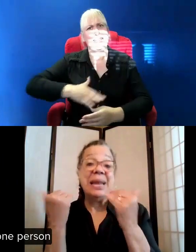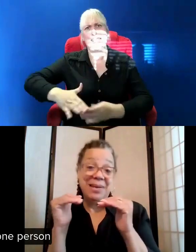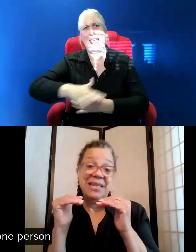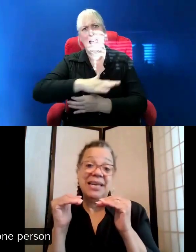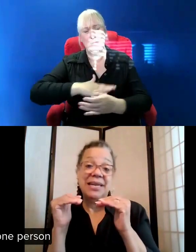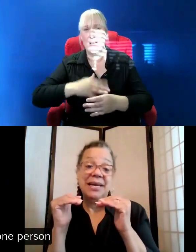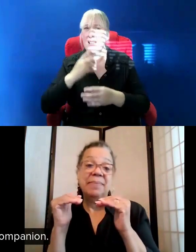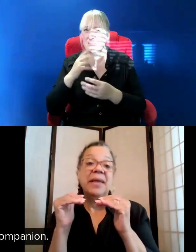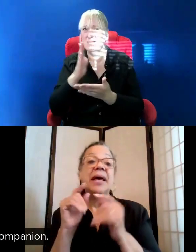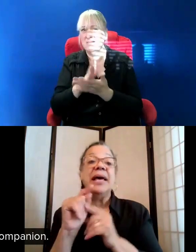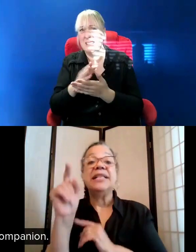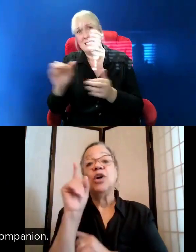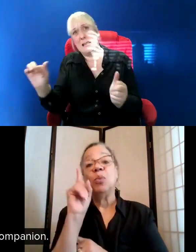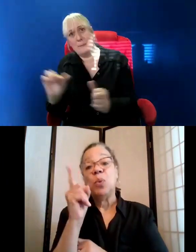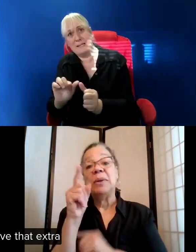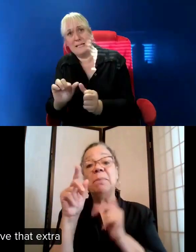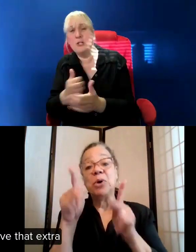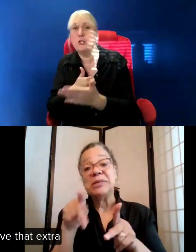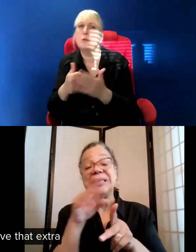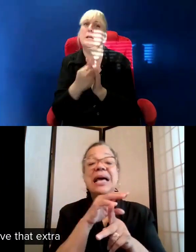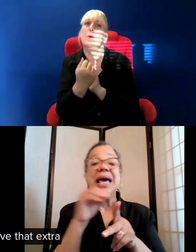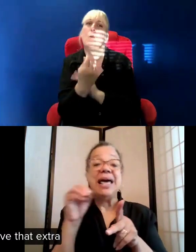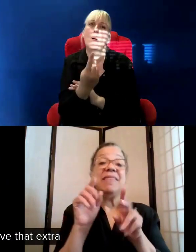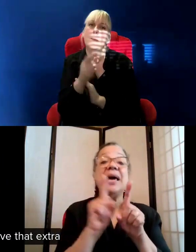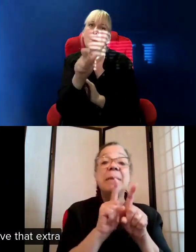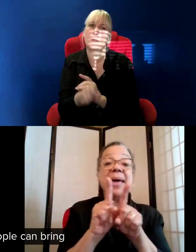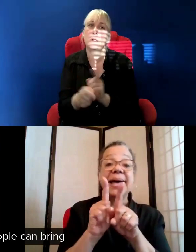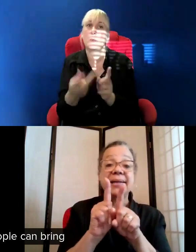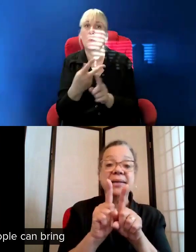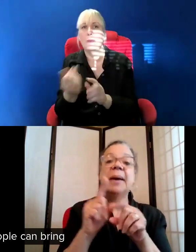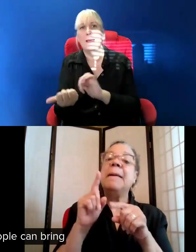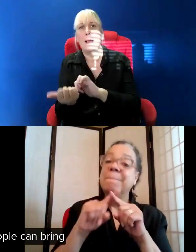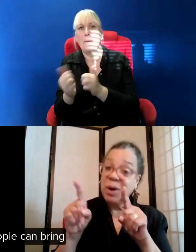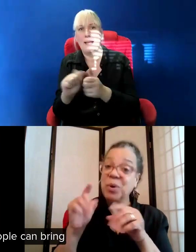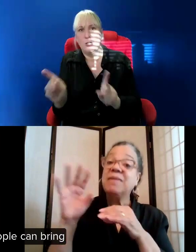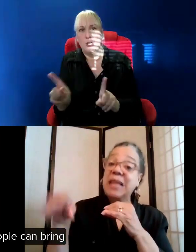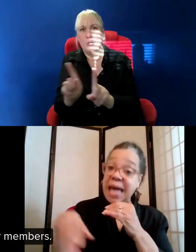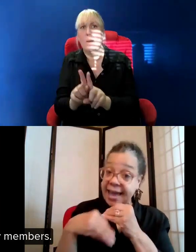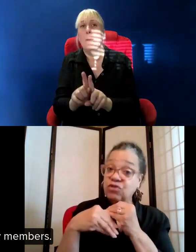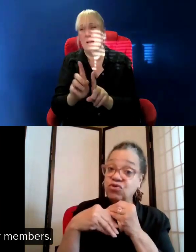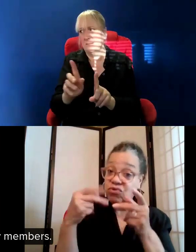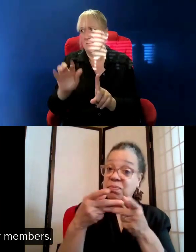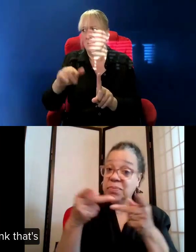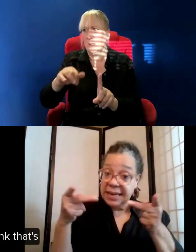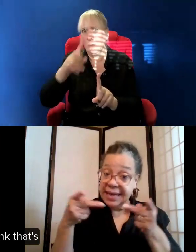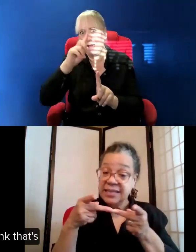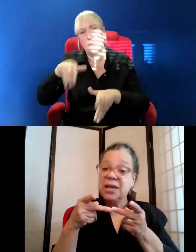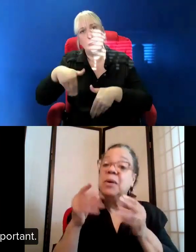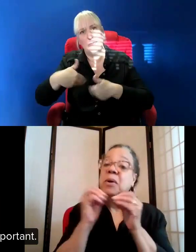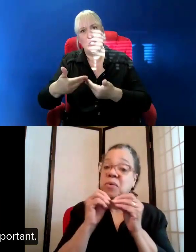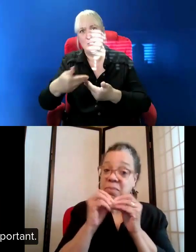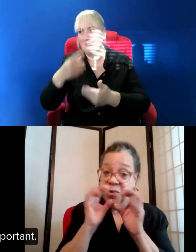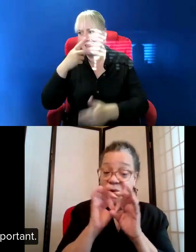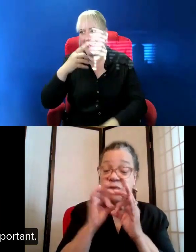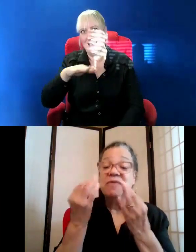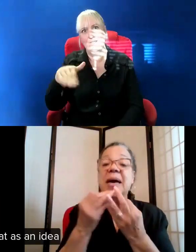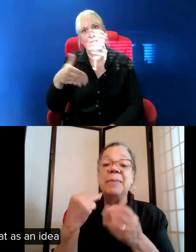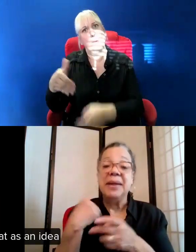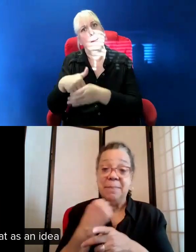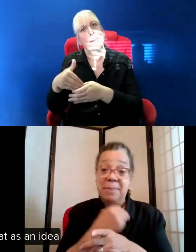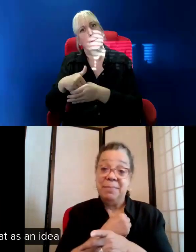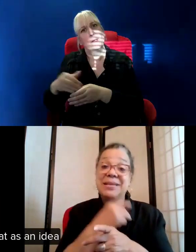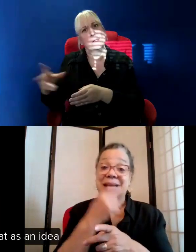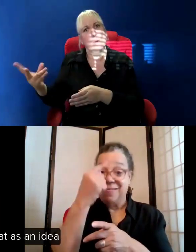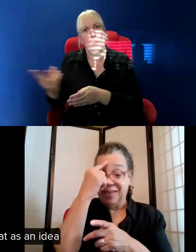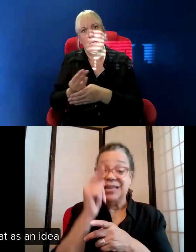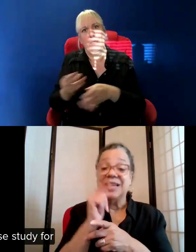cases it is 1 person and their companion, but we do have that extra provision that people can bring more family members, and I think that's really important. And